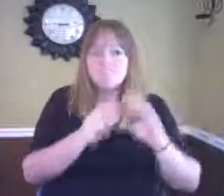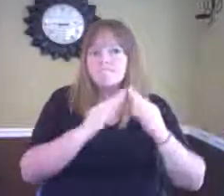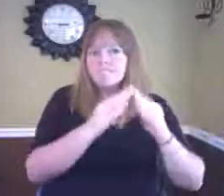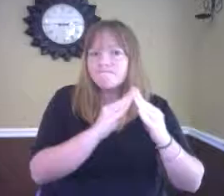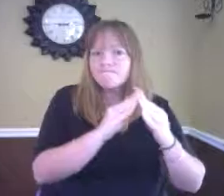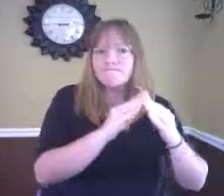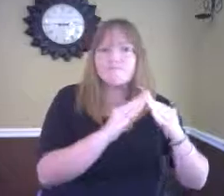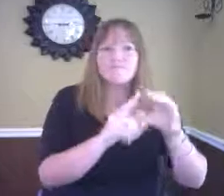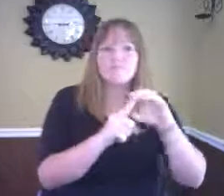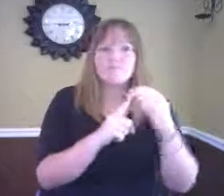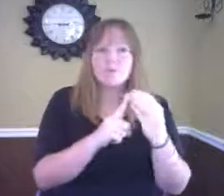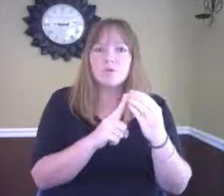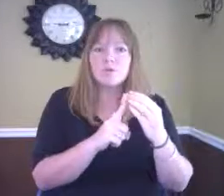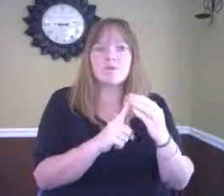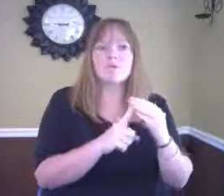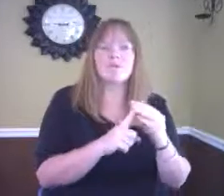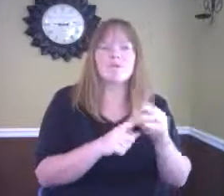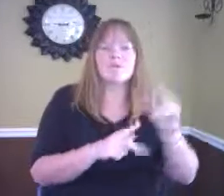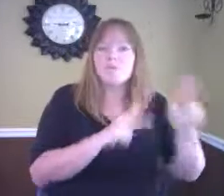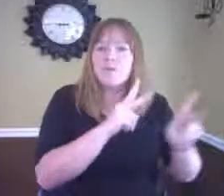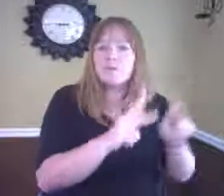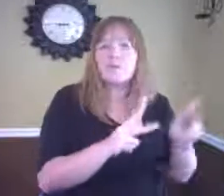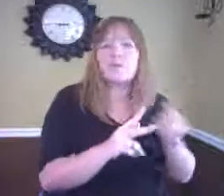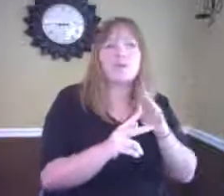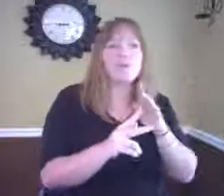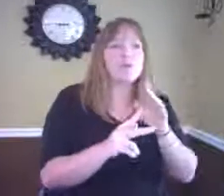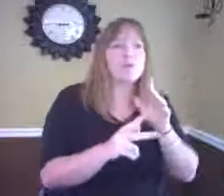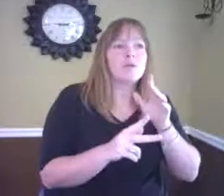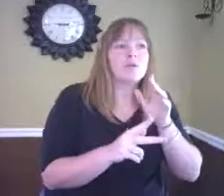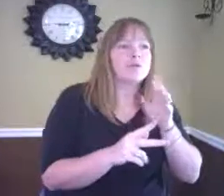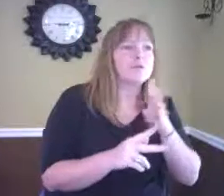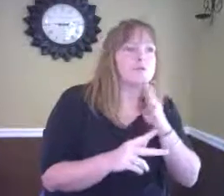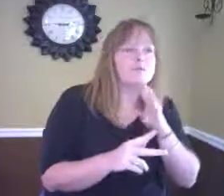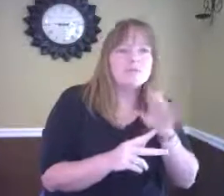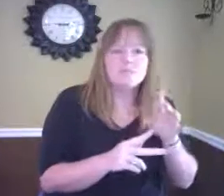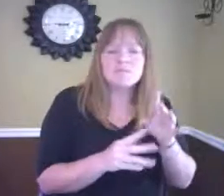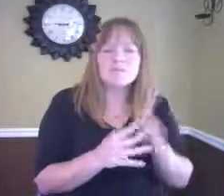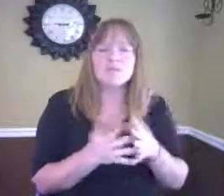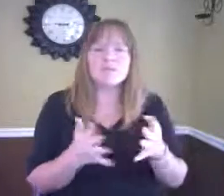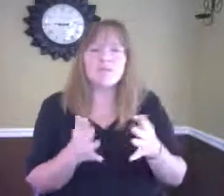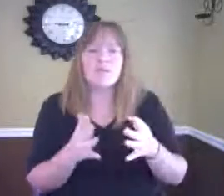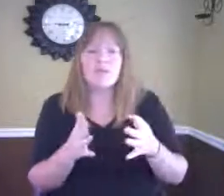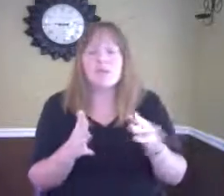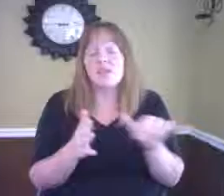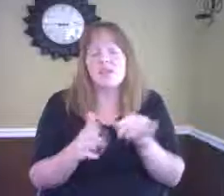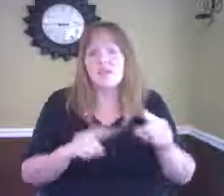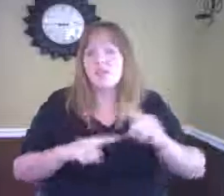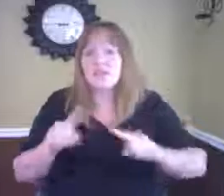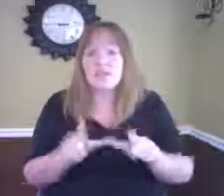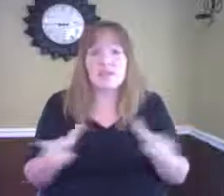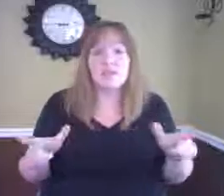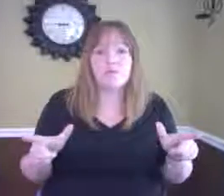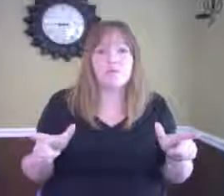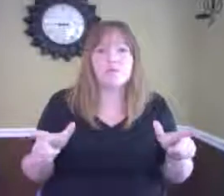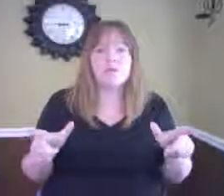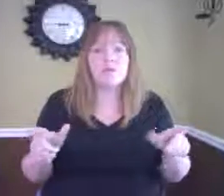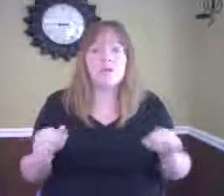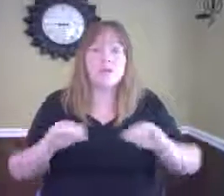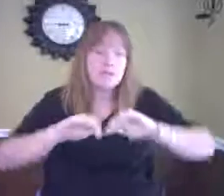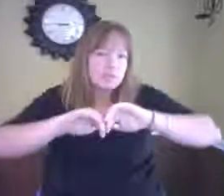it. And it's the same with sign languages. So there's a very important distinction made between the word deaf with a